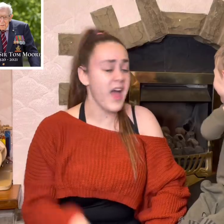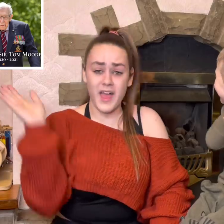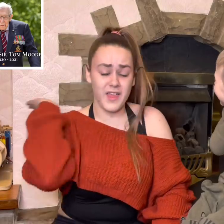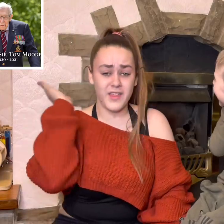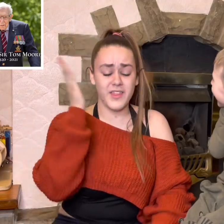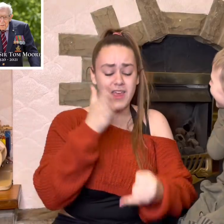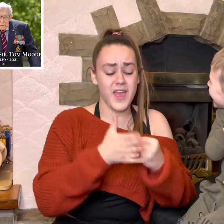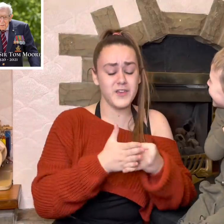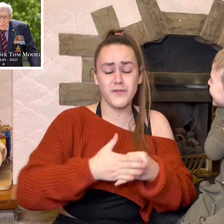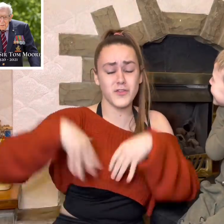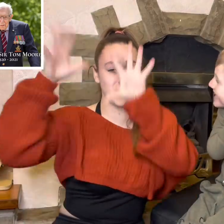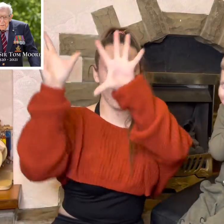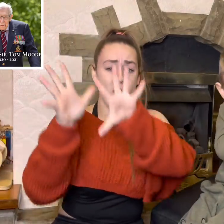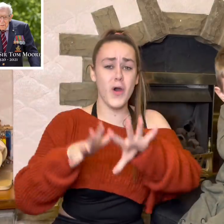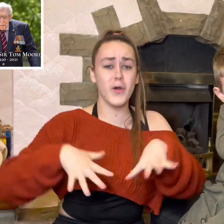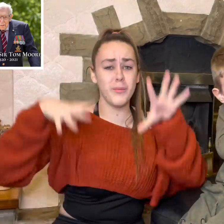At the end of the storm,